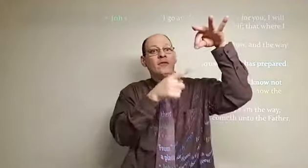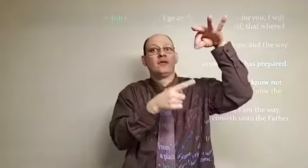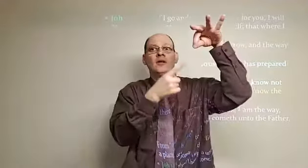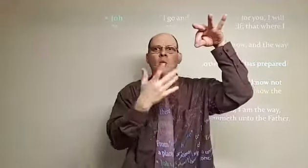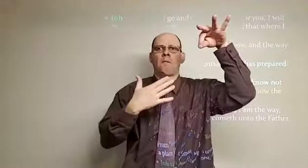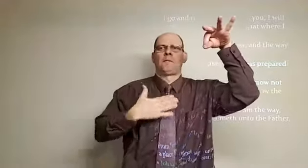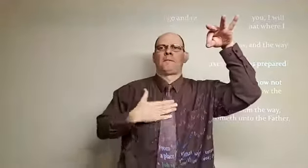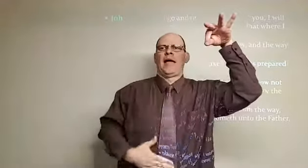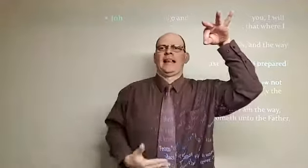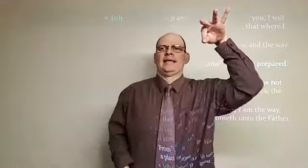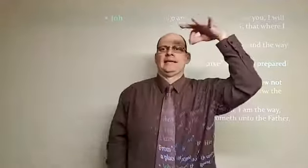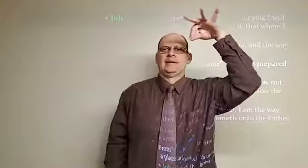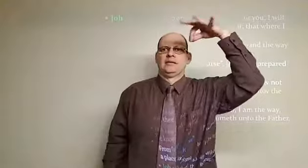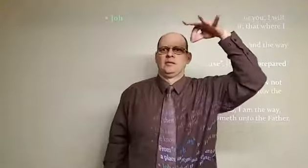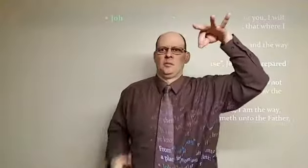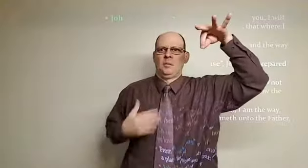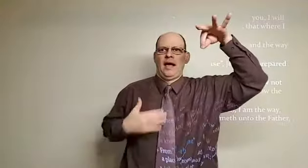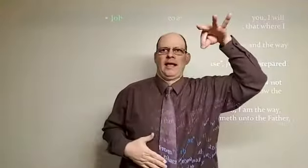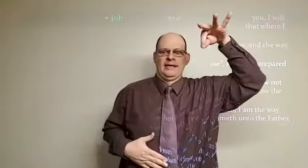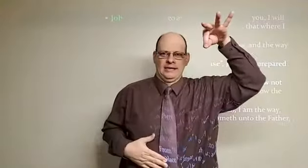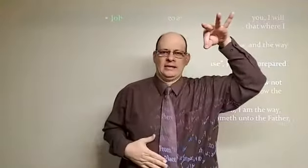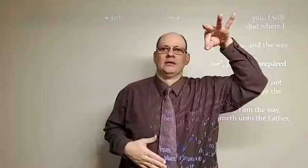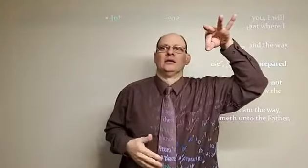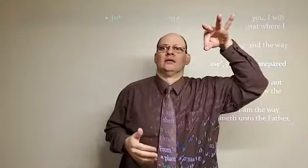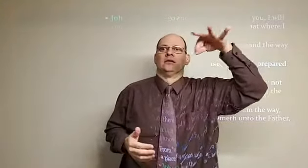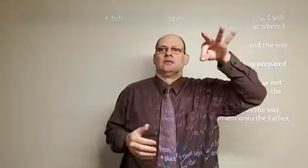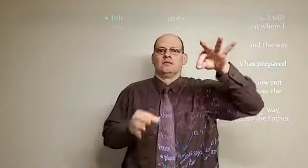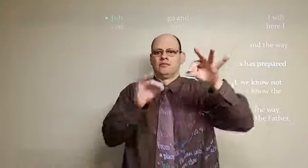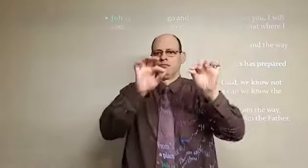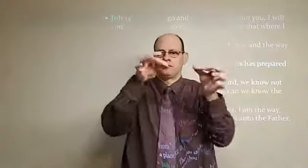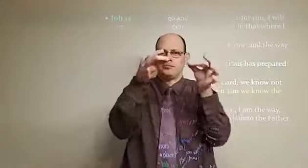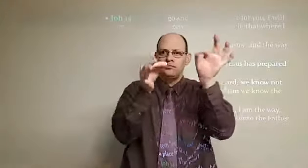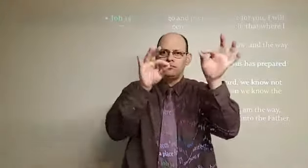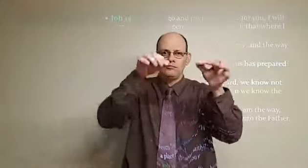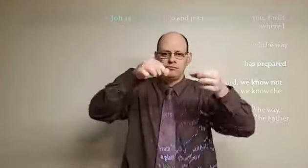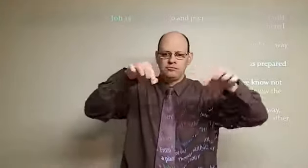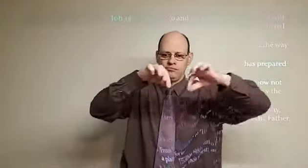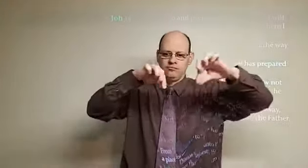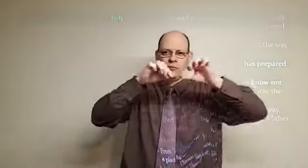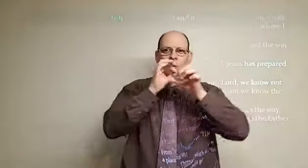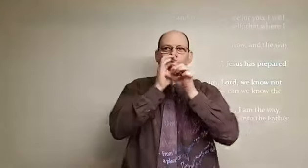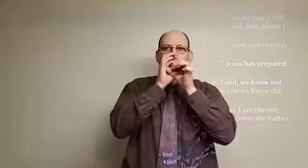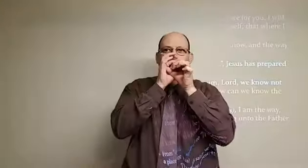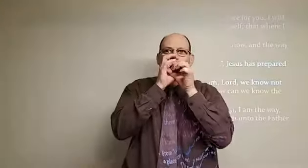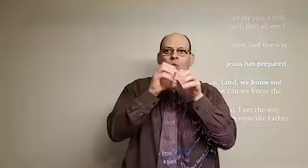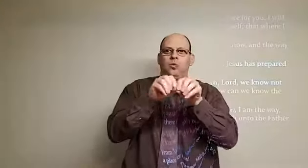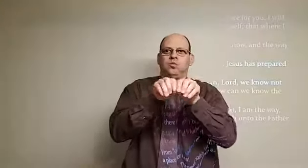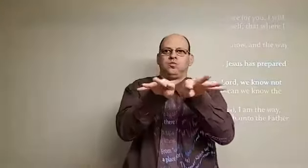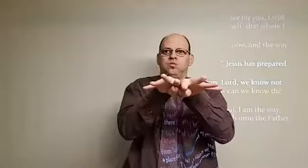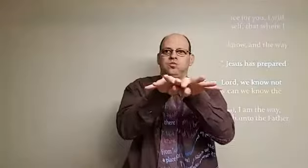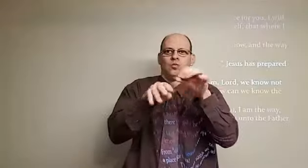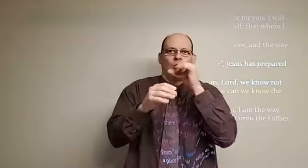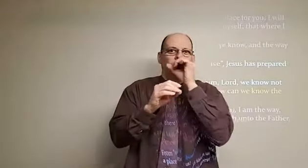know they have gloves and that's going to represent a body in this representation if you blow it up